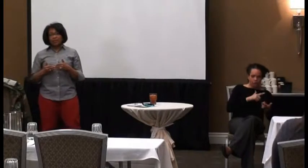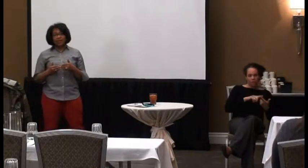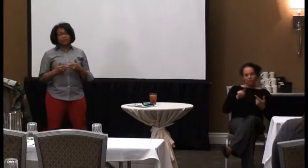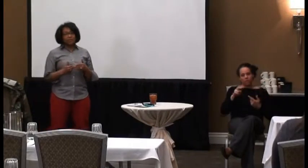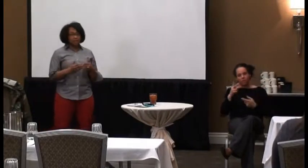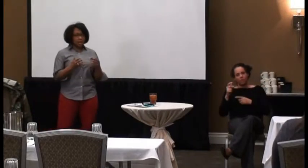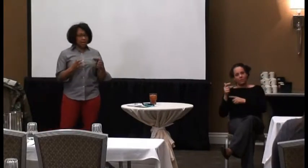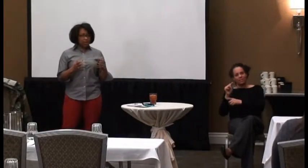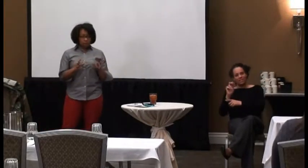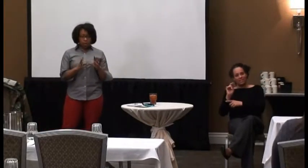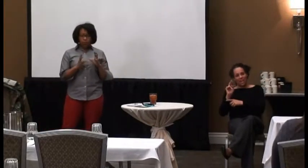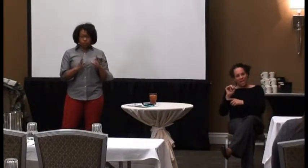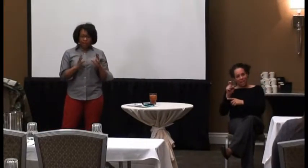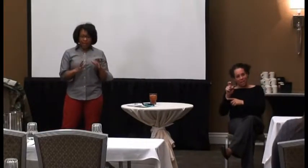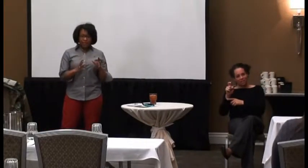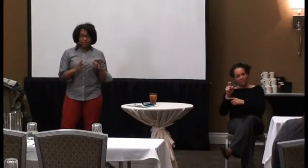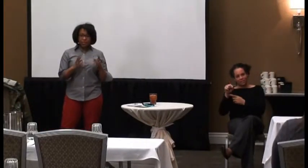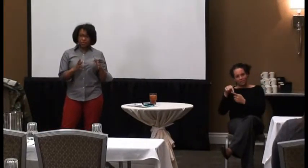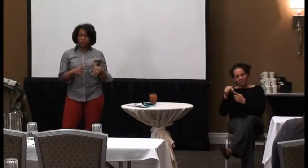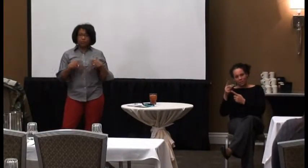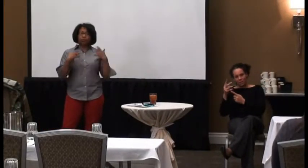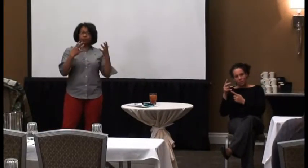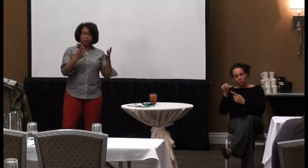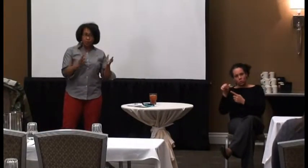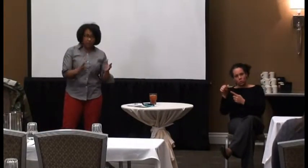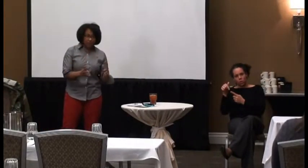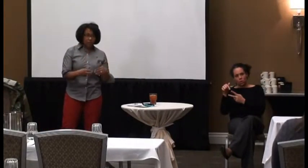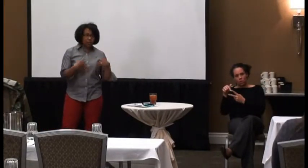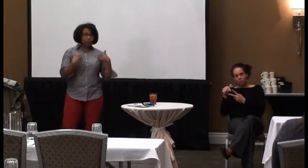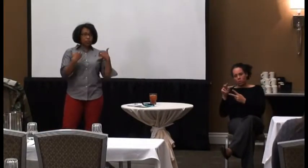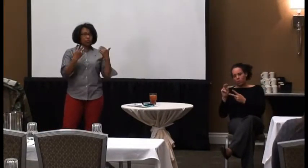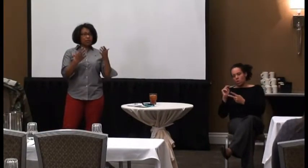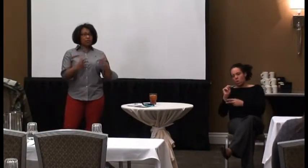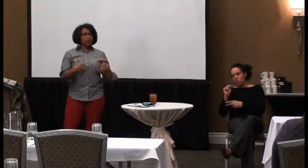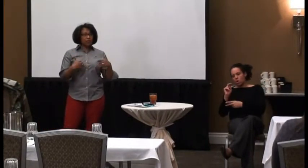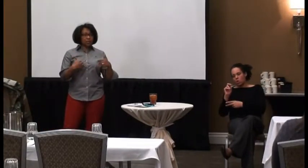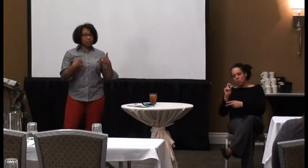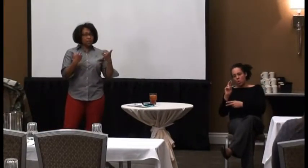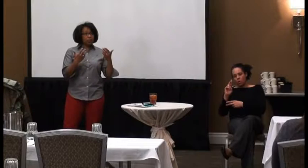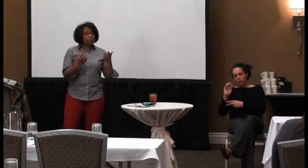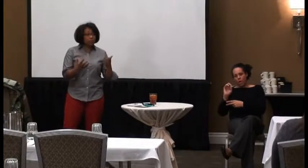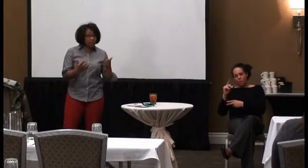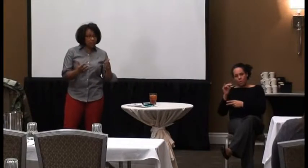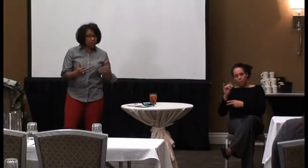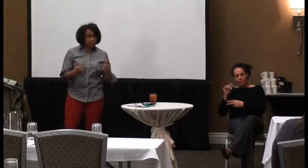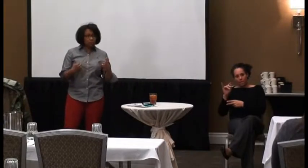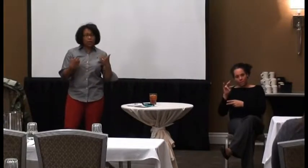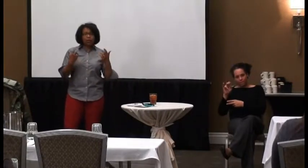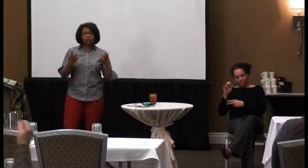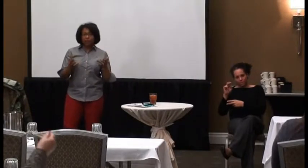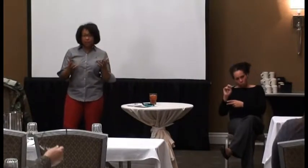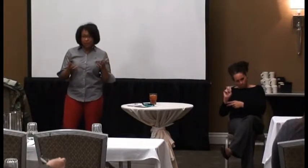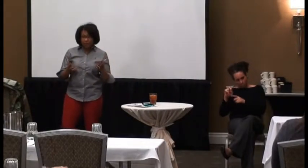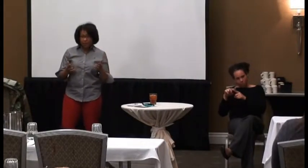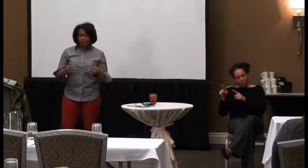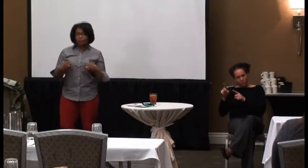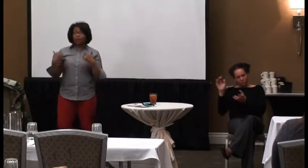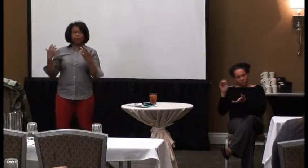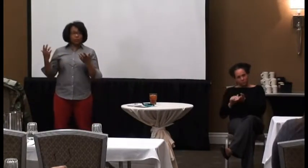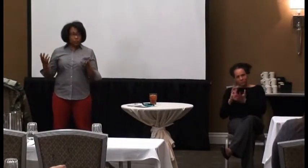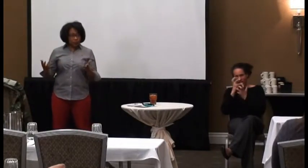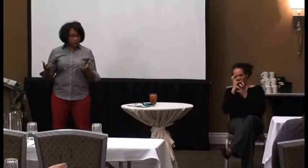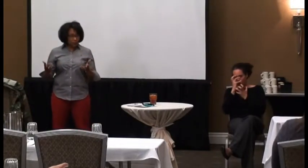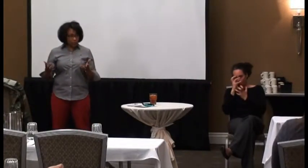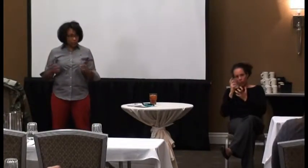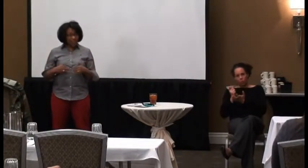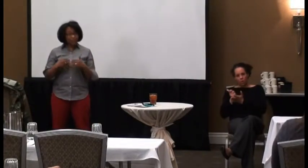The 10X is nice. Those two agents deal with norepinephrine, so you can decrease impulsivity, irritability. You can